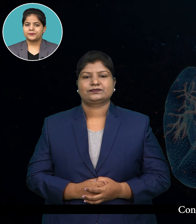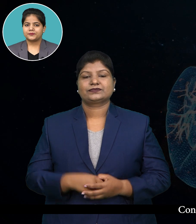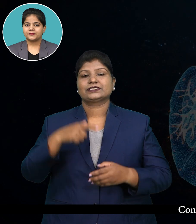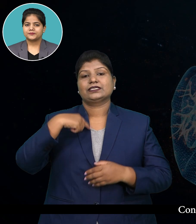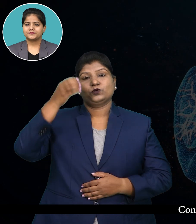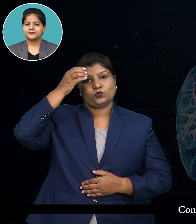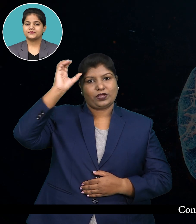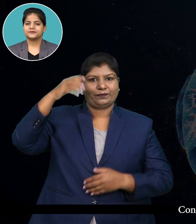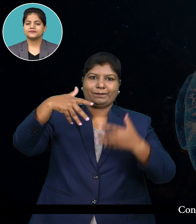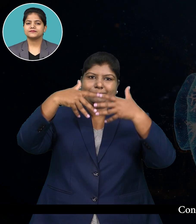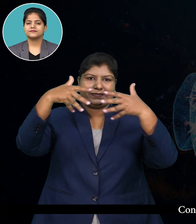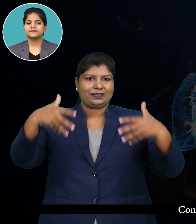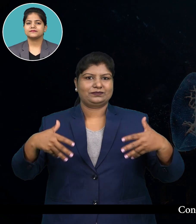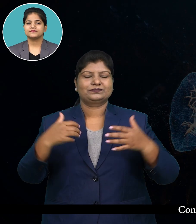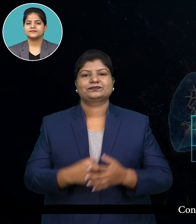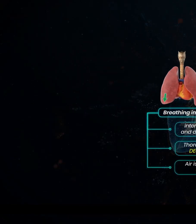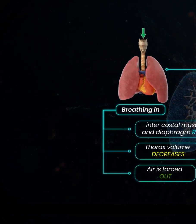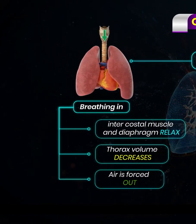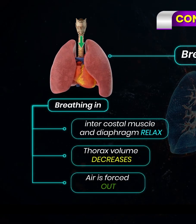Concept map.